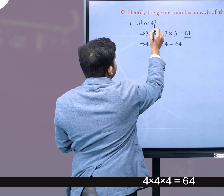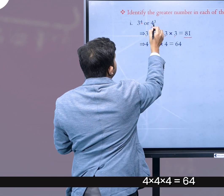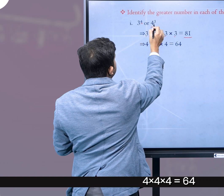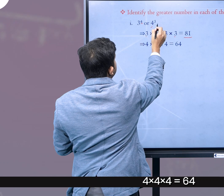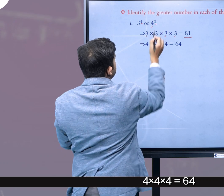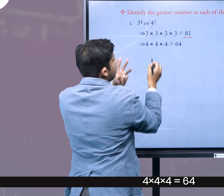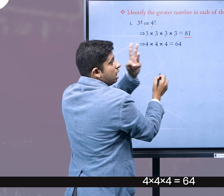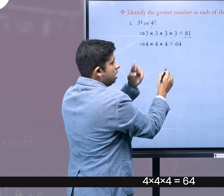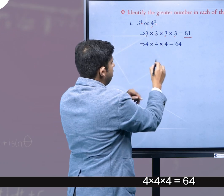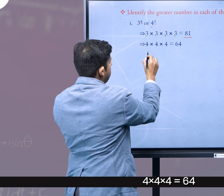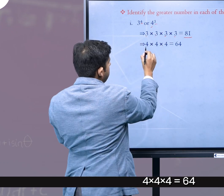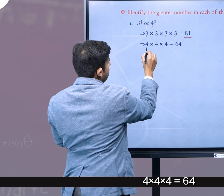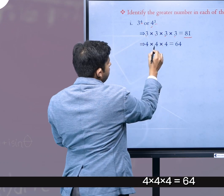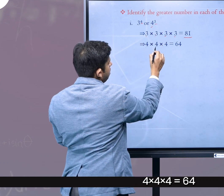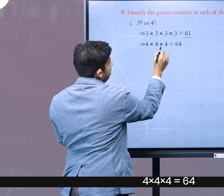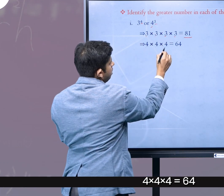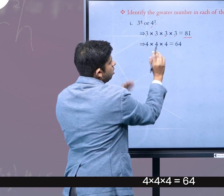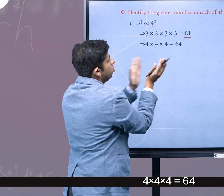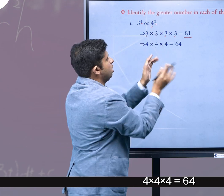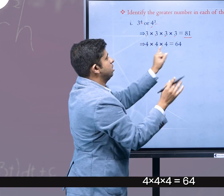4 into 4 into 4 is equal to 64.